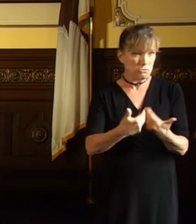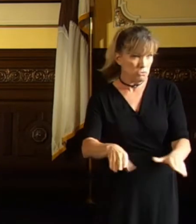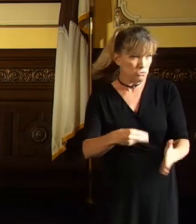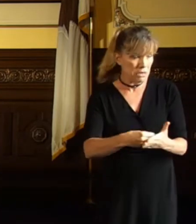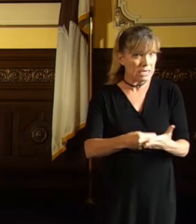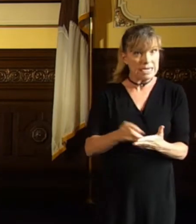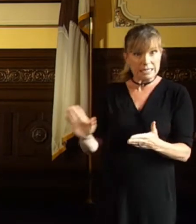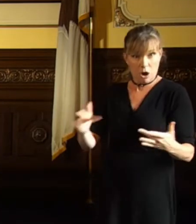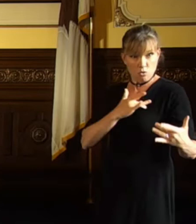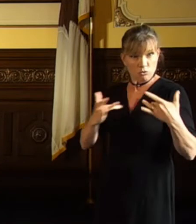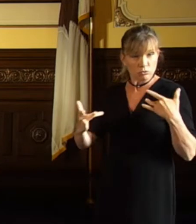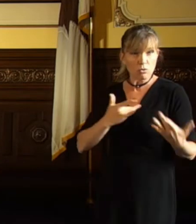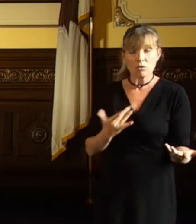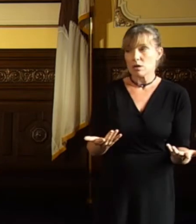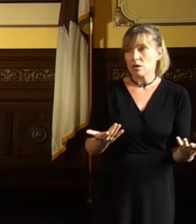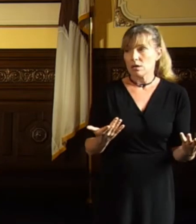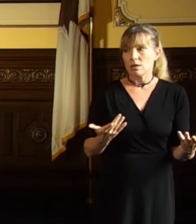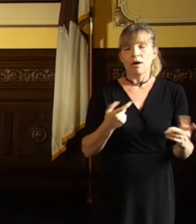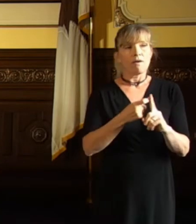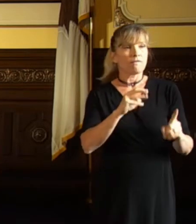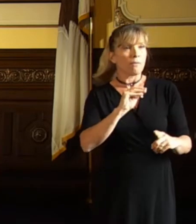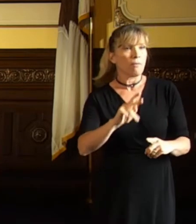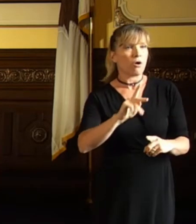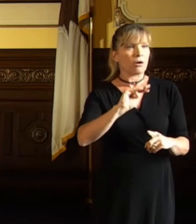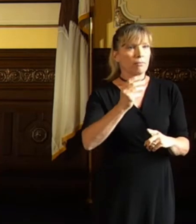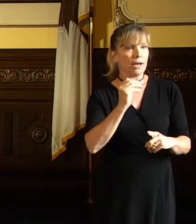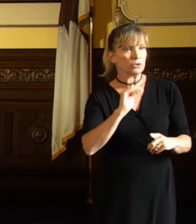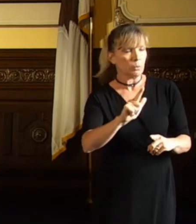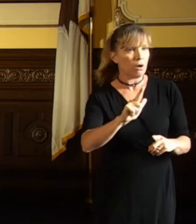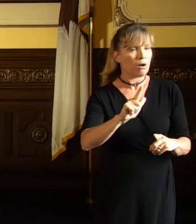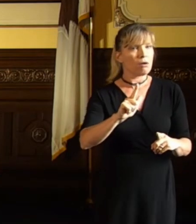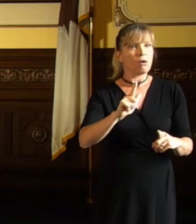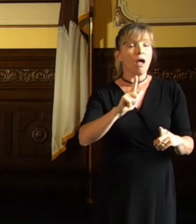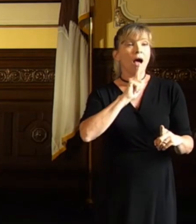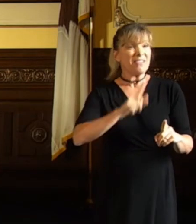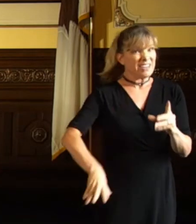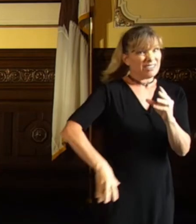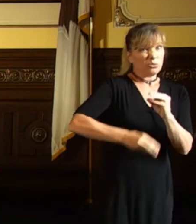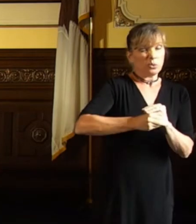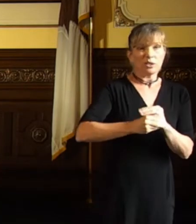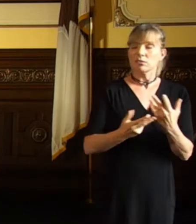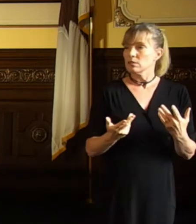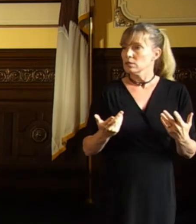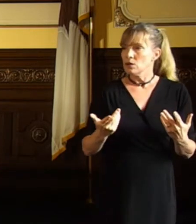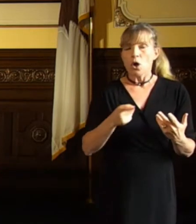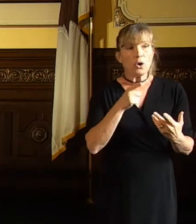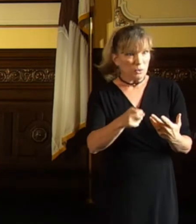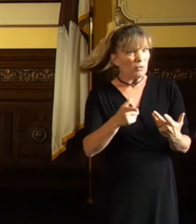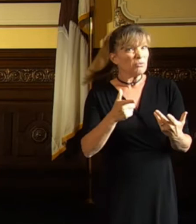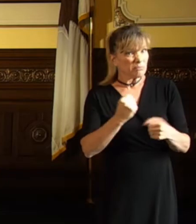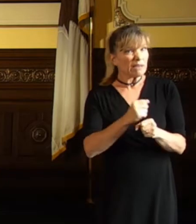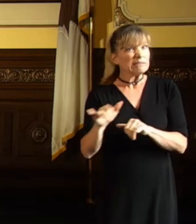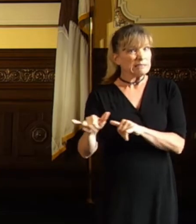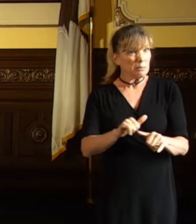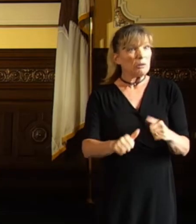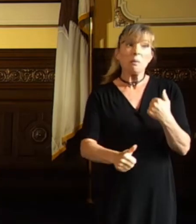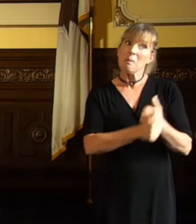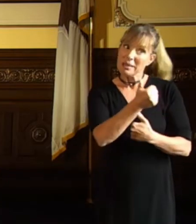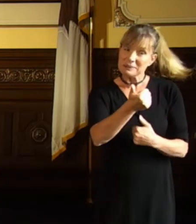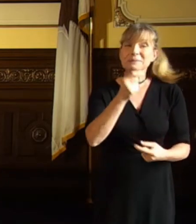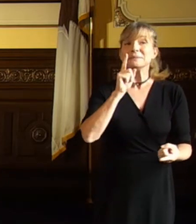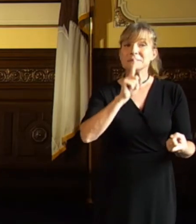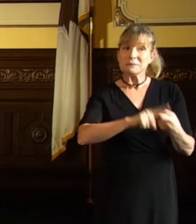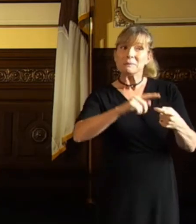that a concern? And this is from Mark Maxwell. Jumping off of that, you have made similar threats